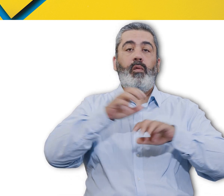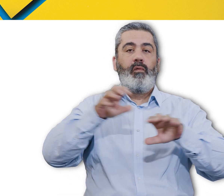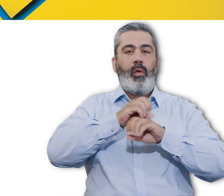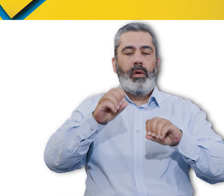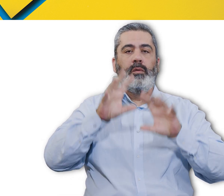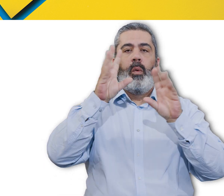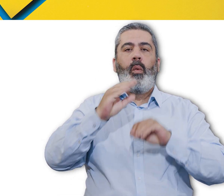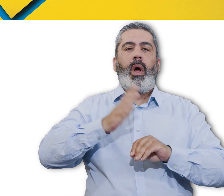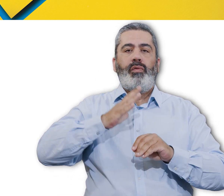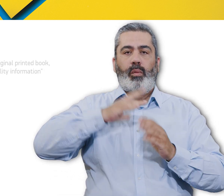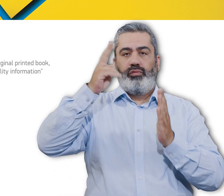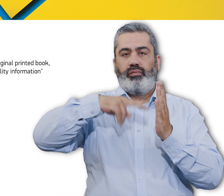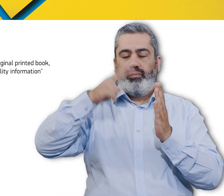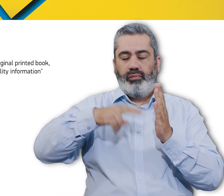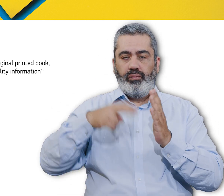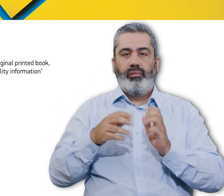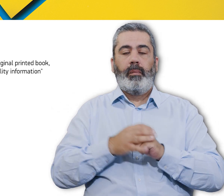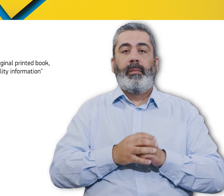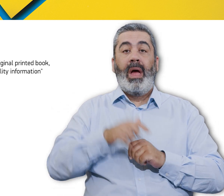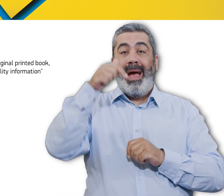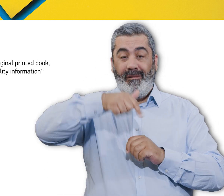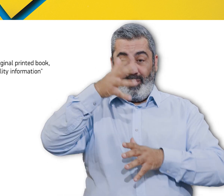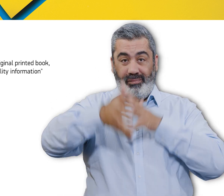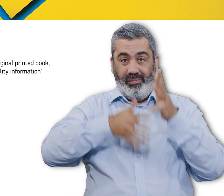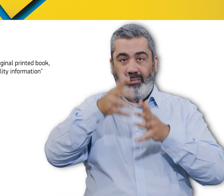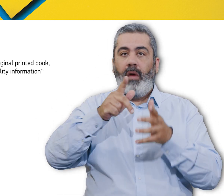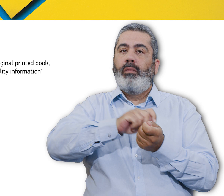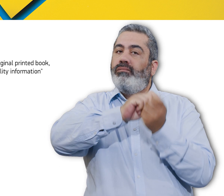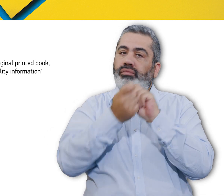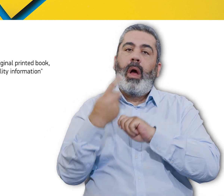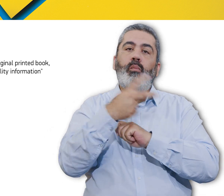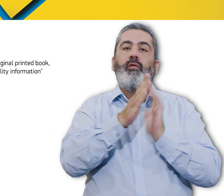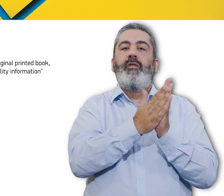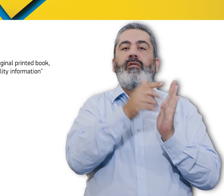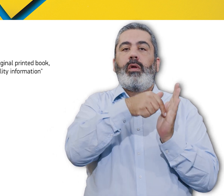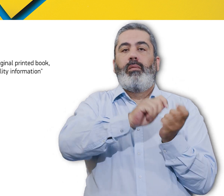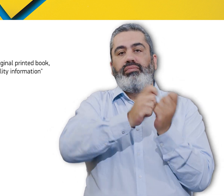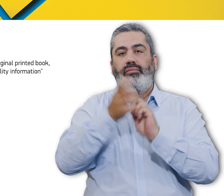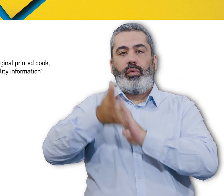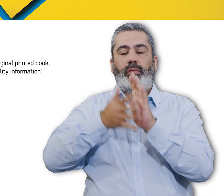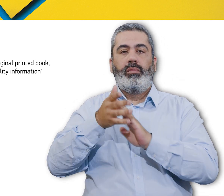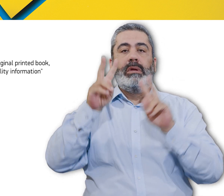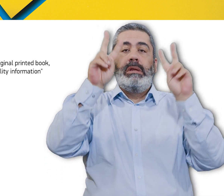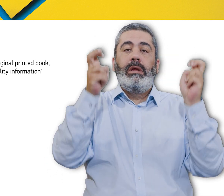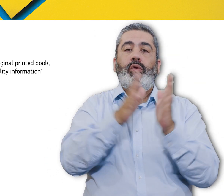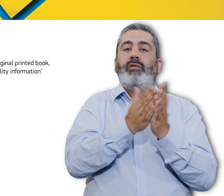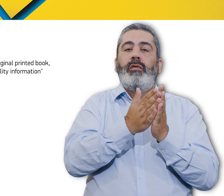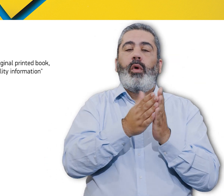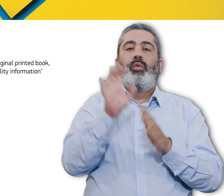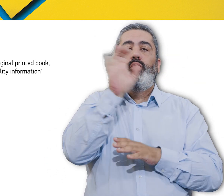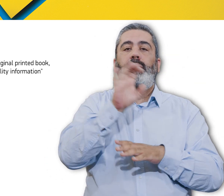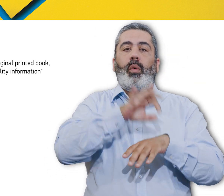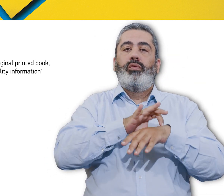information for readers. This concerns the rendering of the original printed book, entitled Tourist Guide with